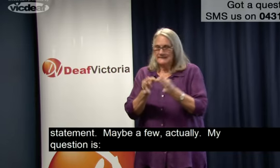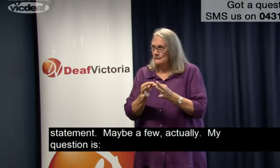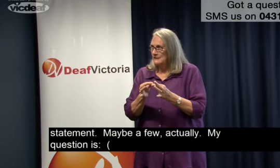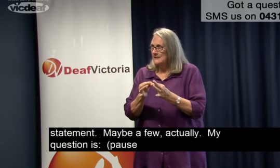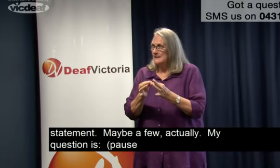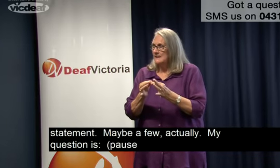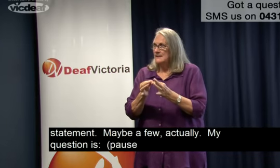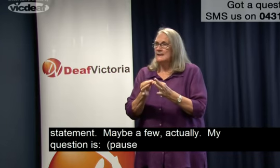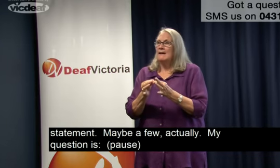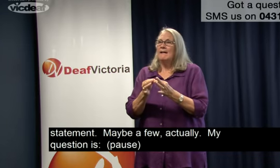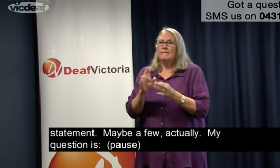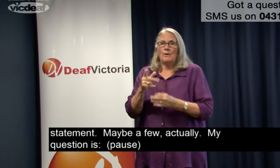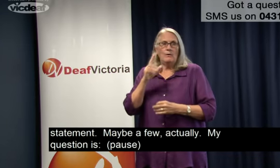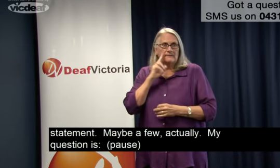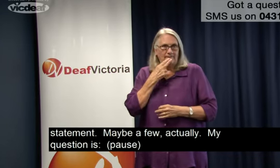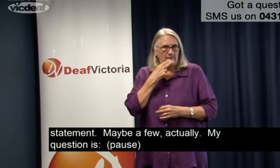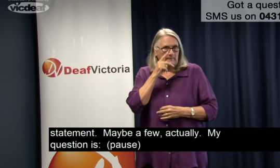you've actually stated that Deaf Australia